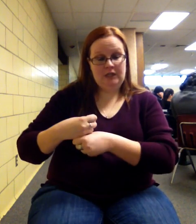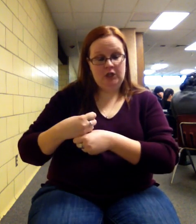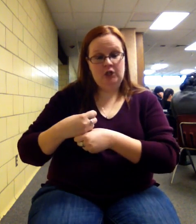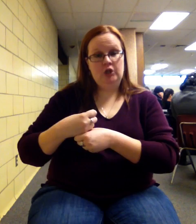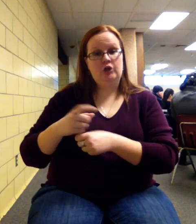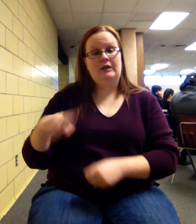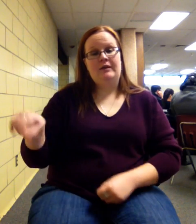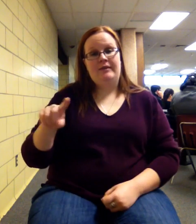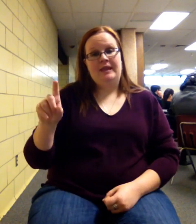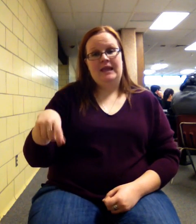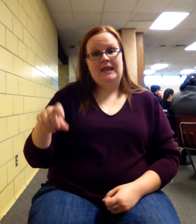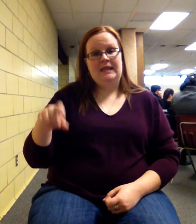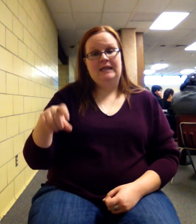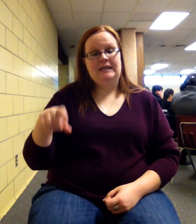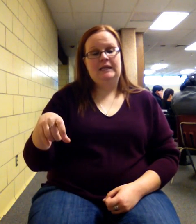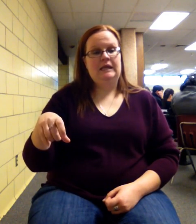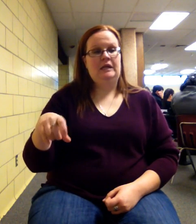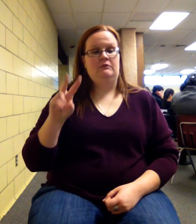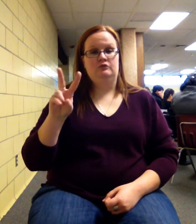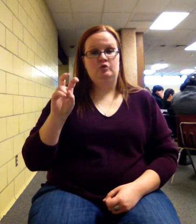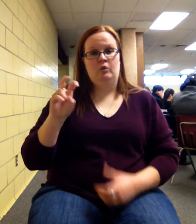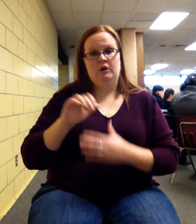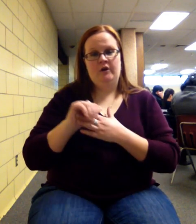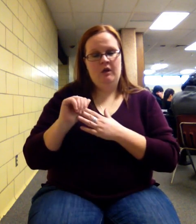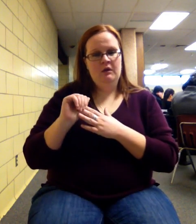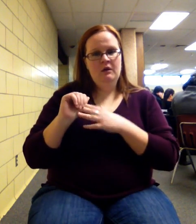to need $200.